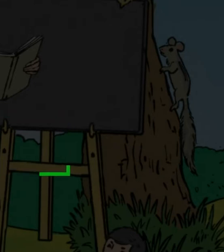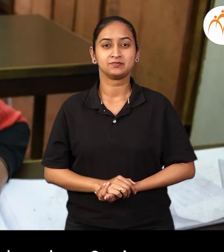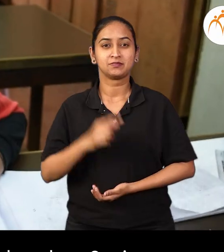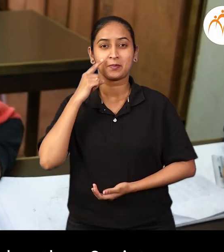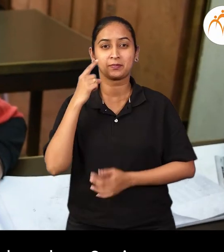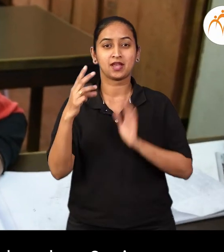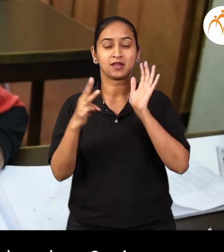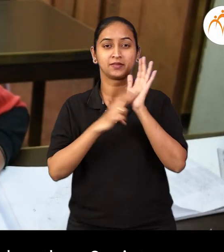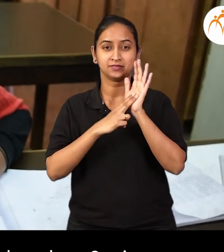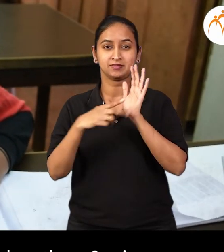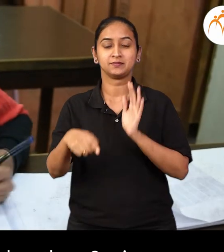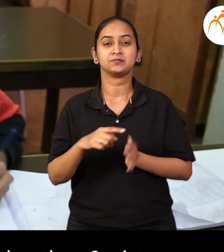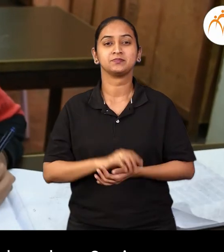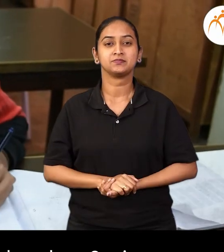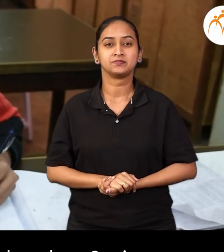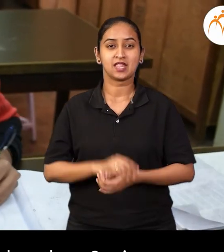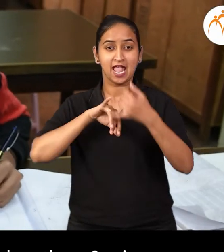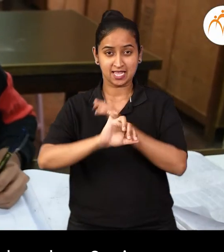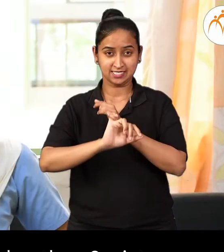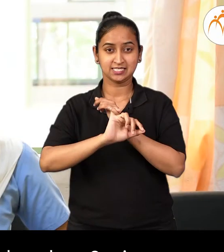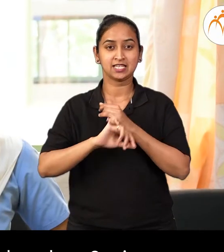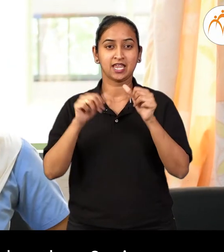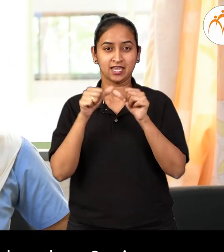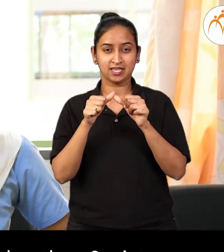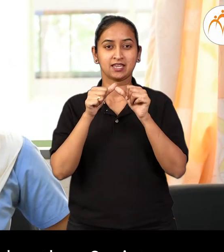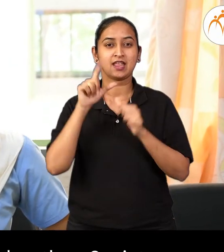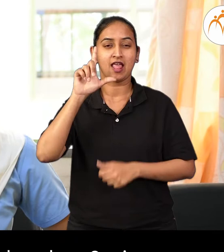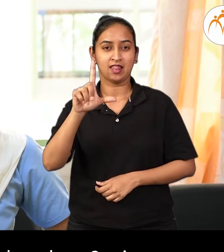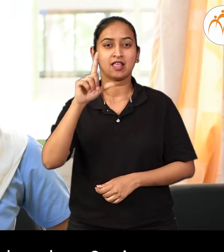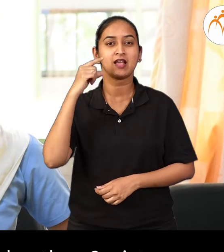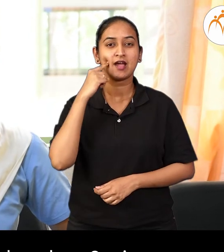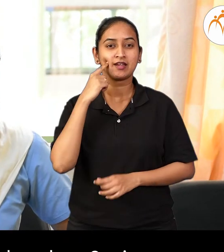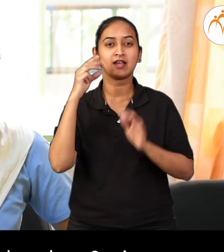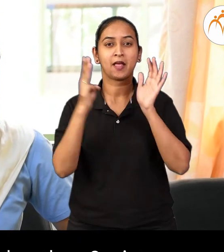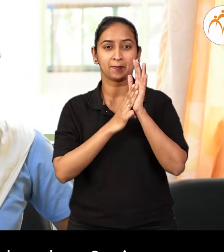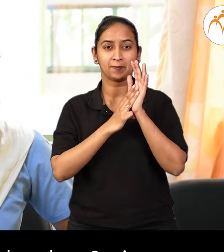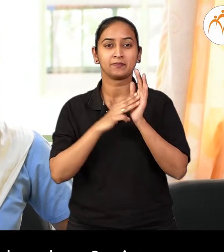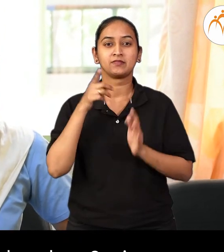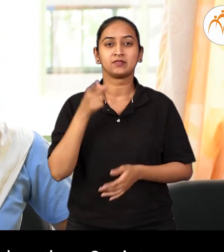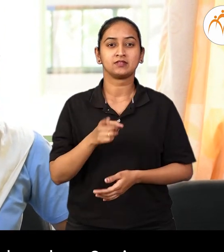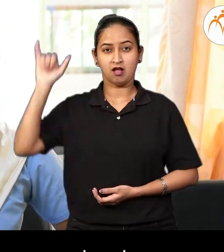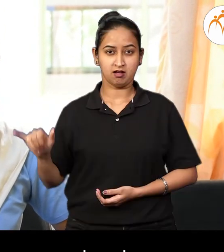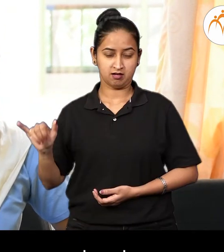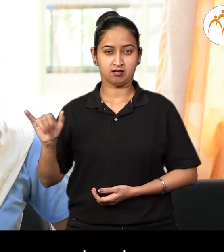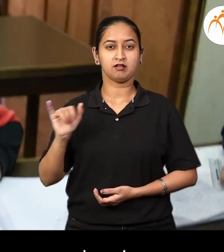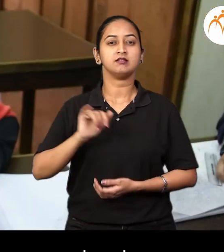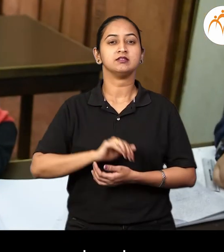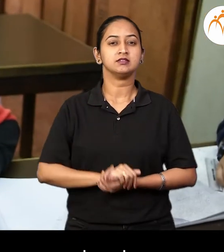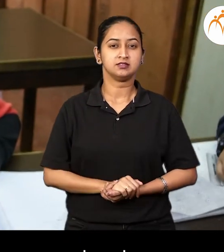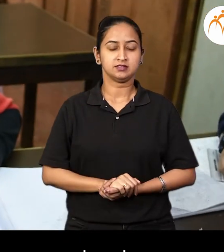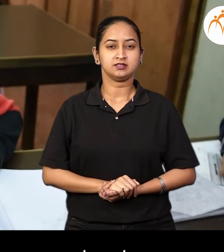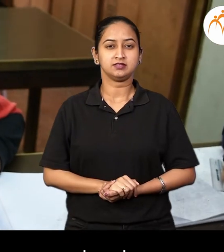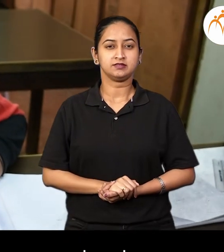Salim and Sania are brother and sister. Both